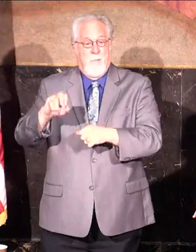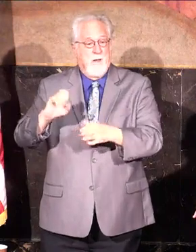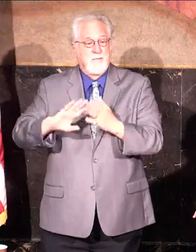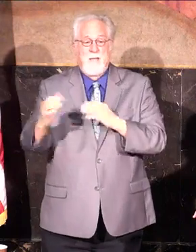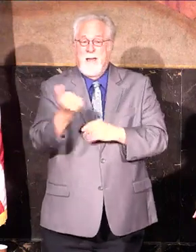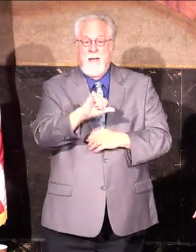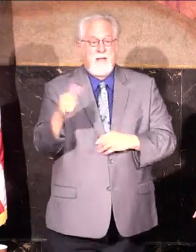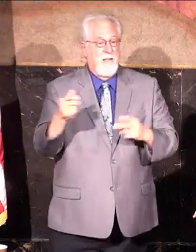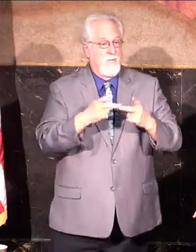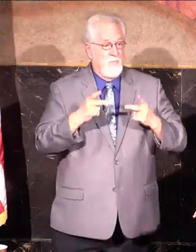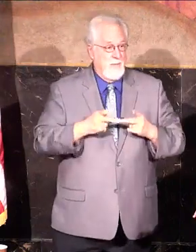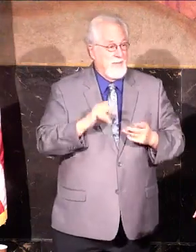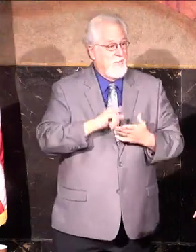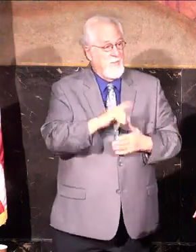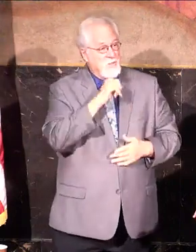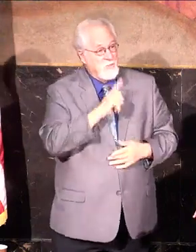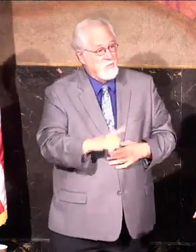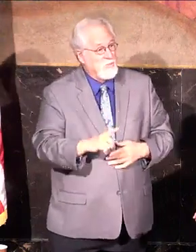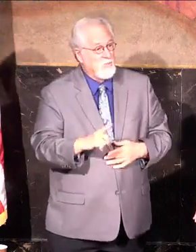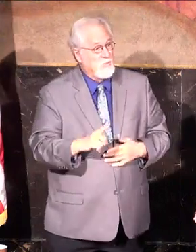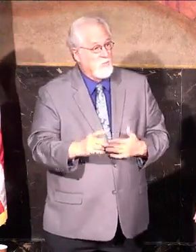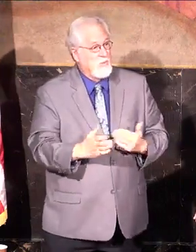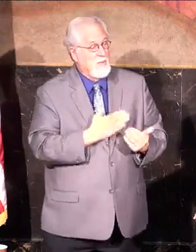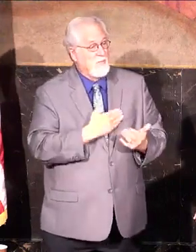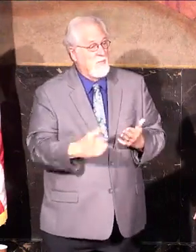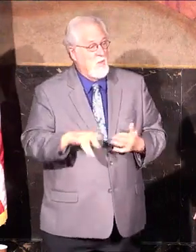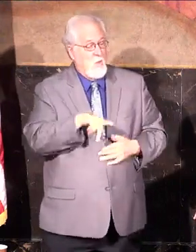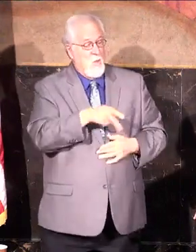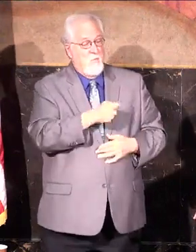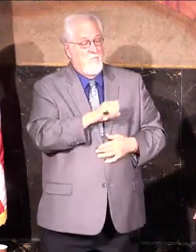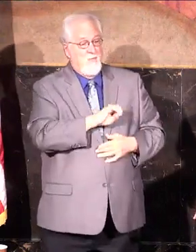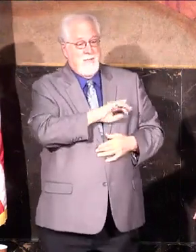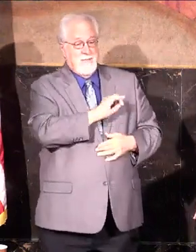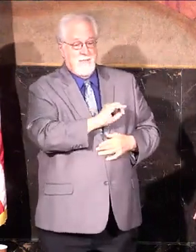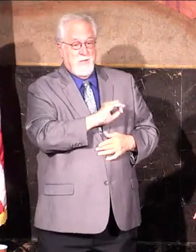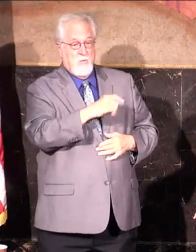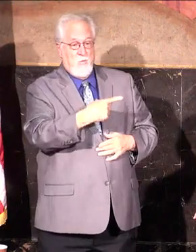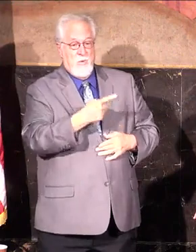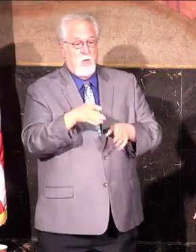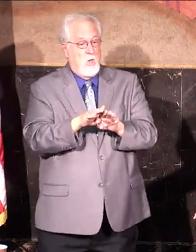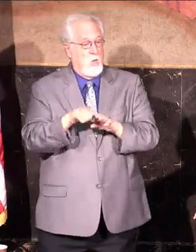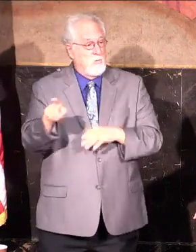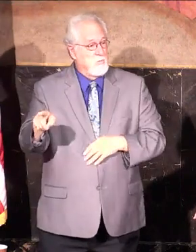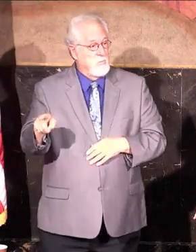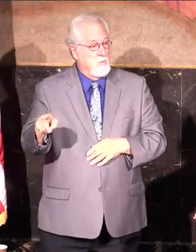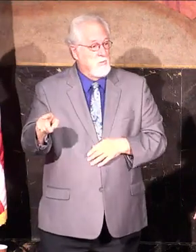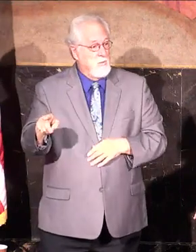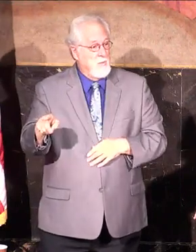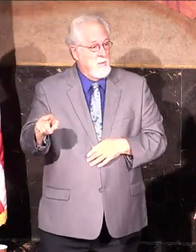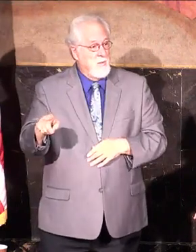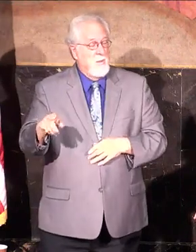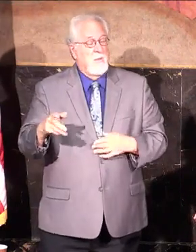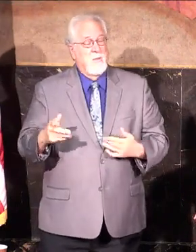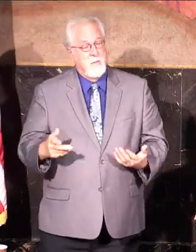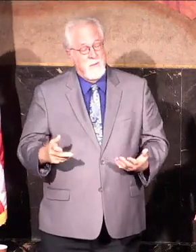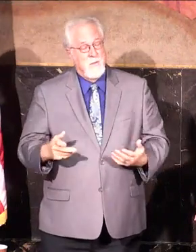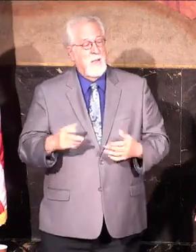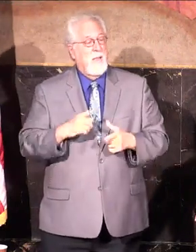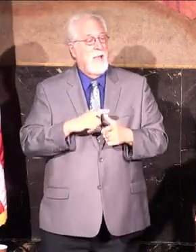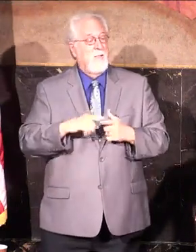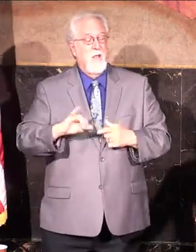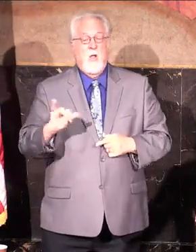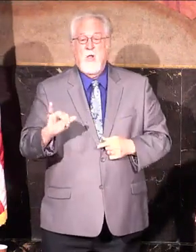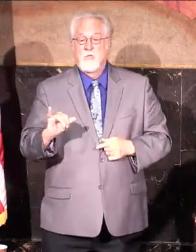and that's true despite the fact that all of phase 0 and phase 1, they were closed. And it's